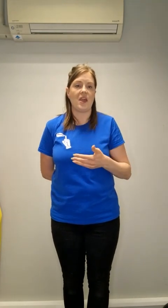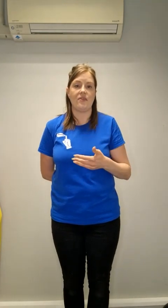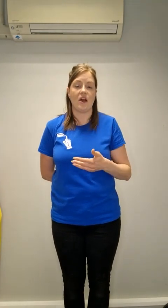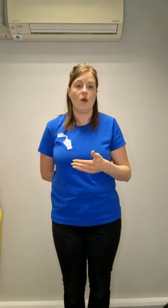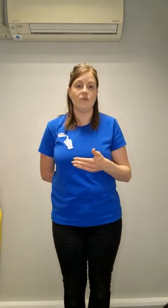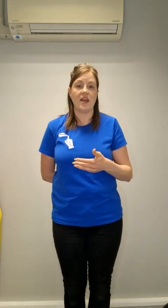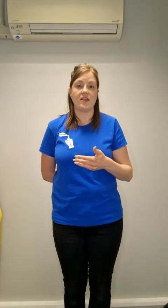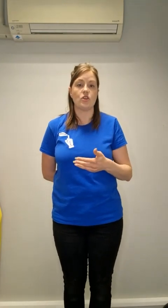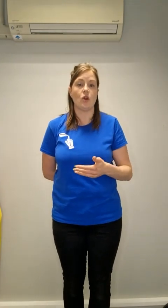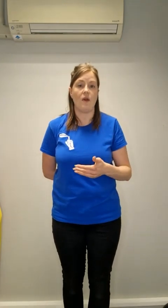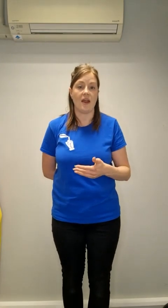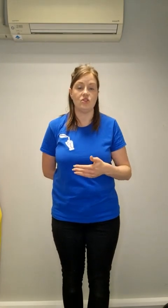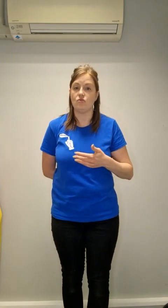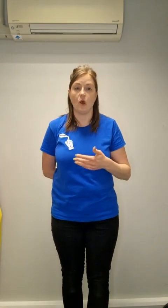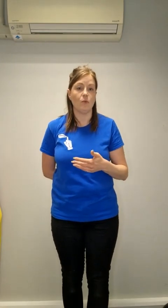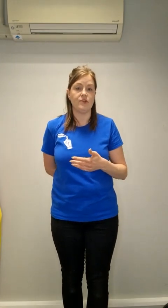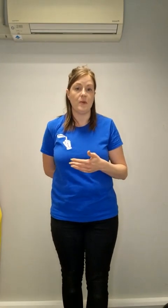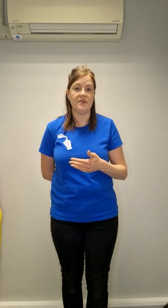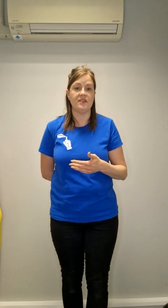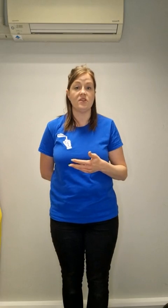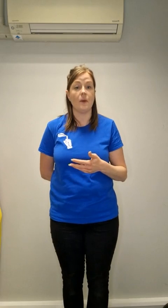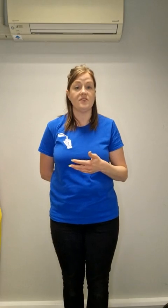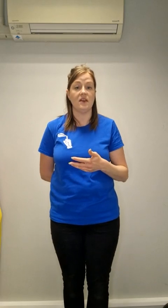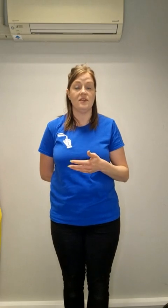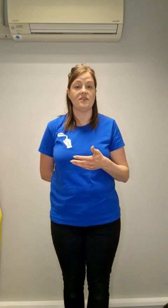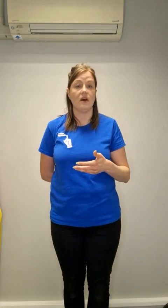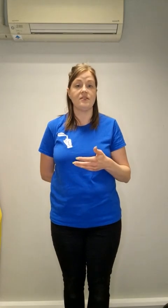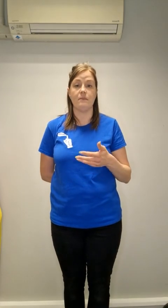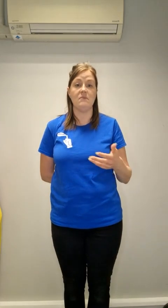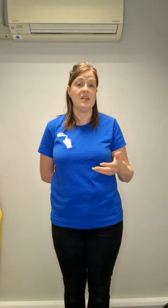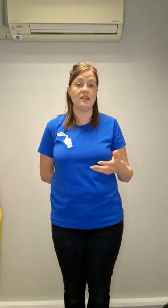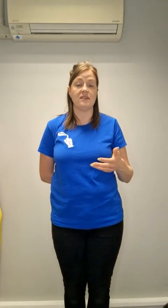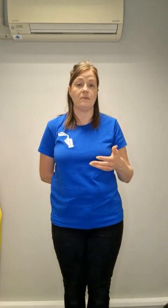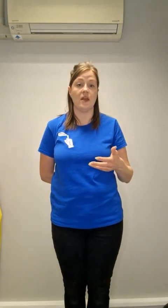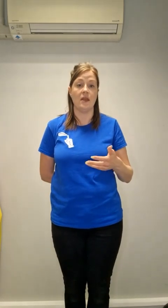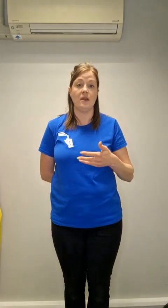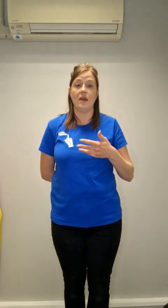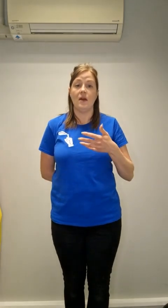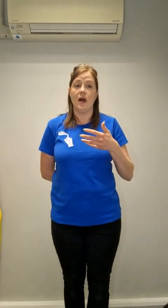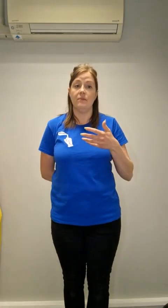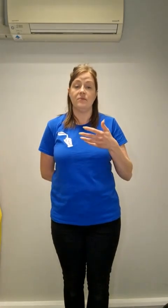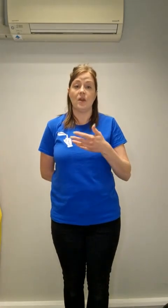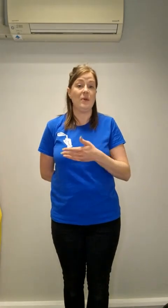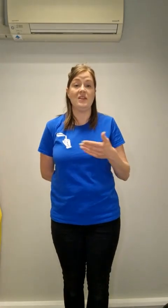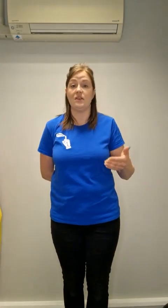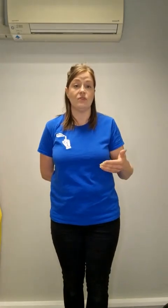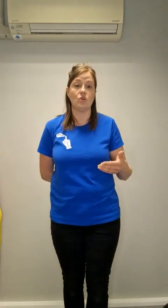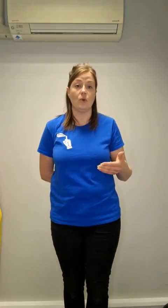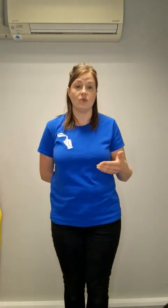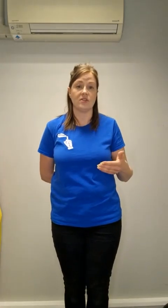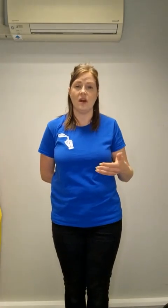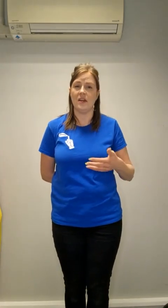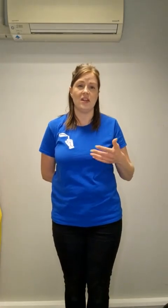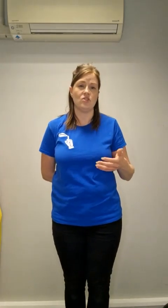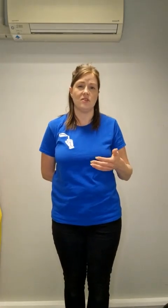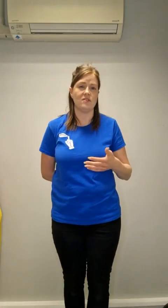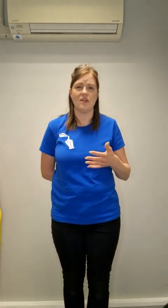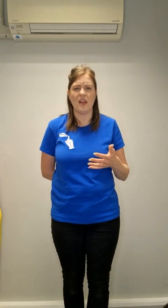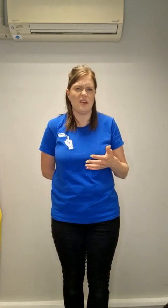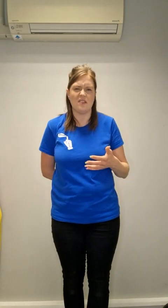that context correct. You don't want to be misinterpreting any signs and meaning something completely different to what you're signing. It's a lot